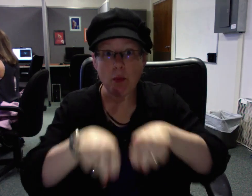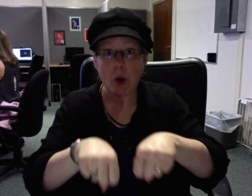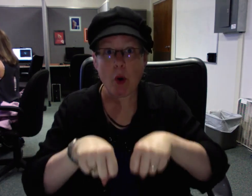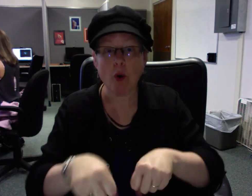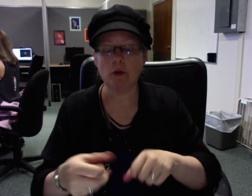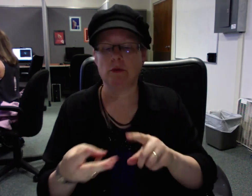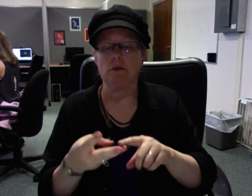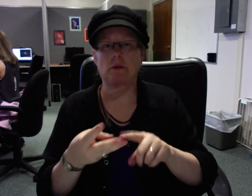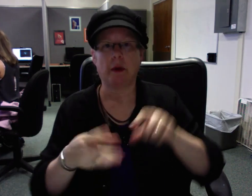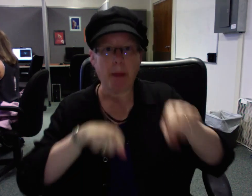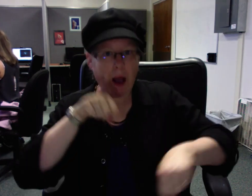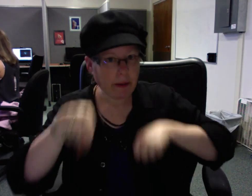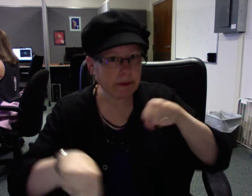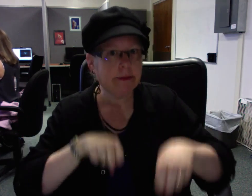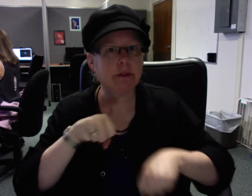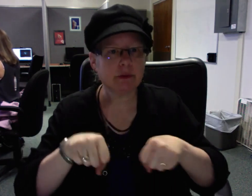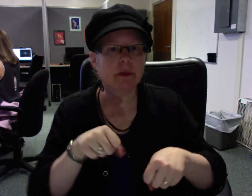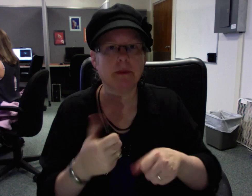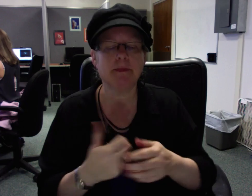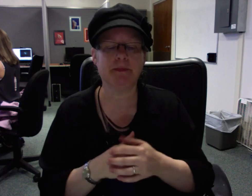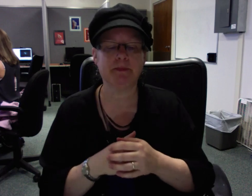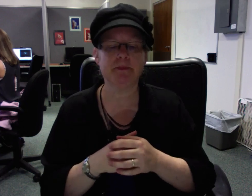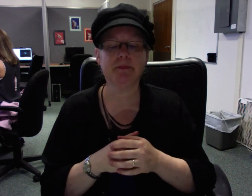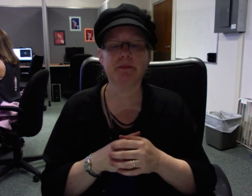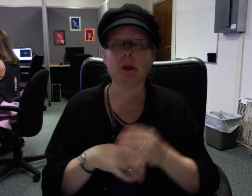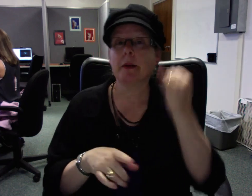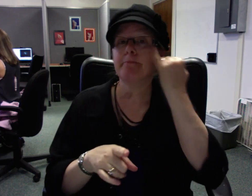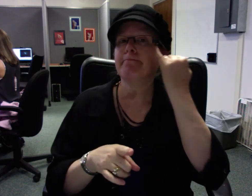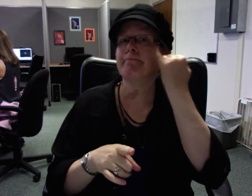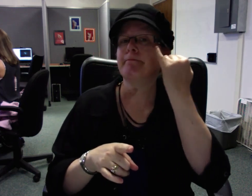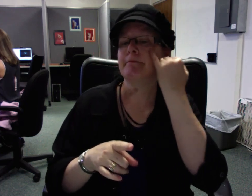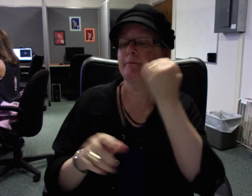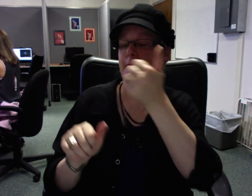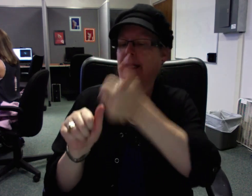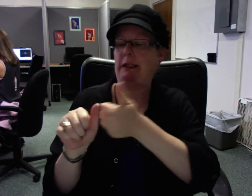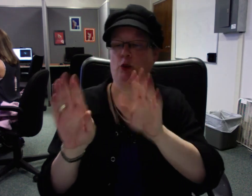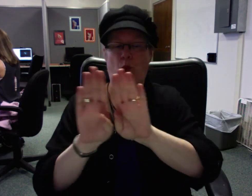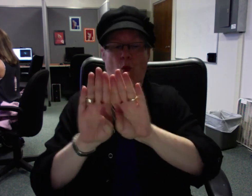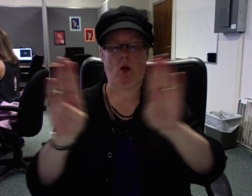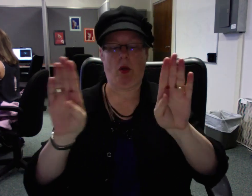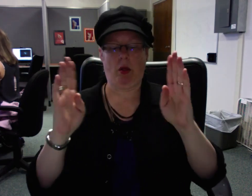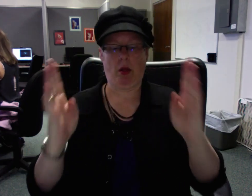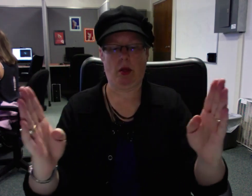bicycles, a lawnmower, and boxes. 2 or